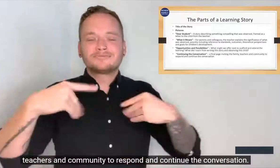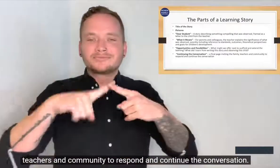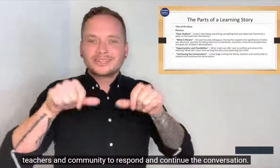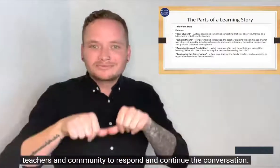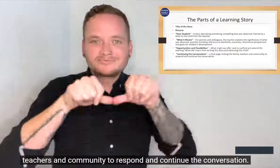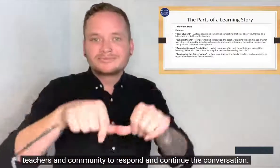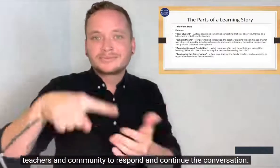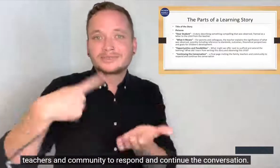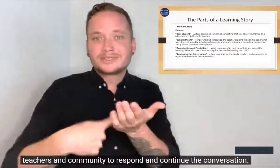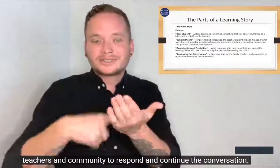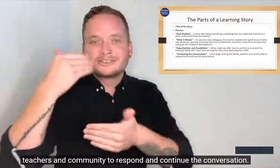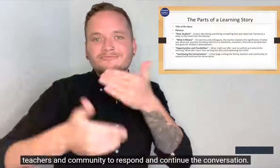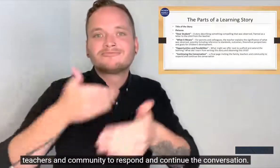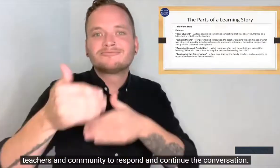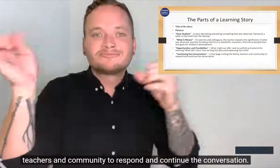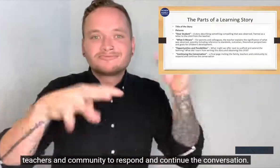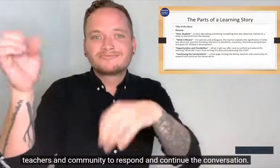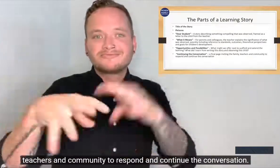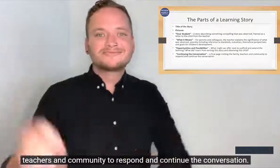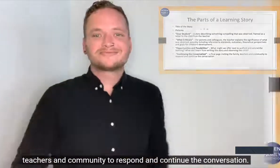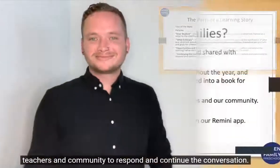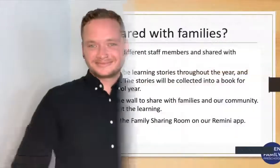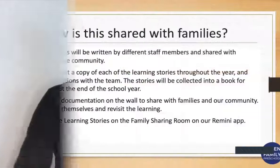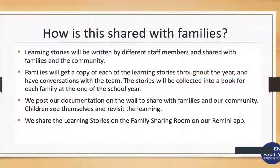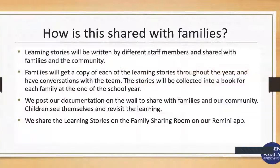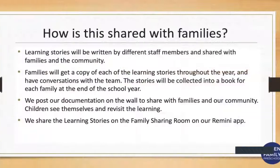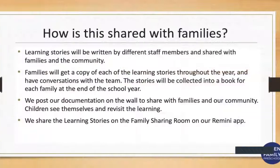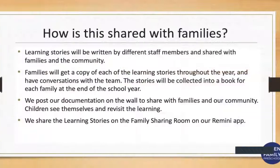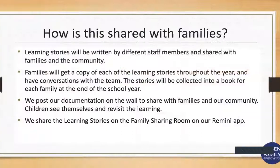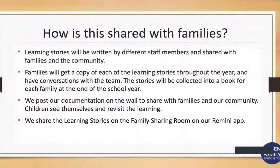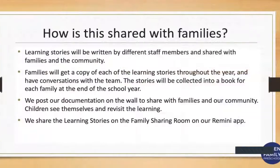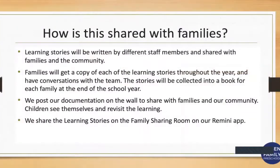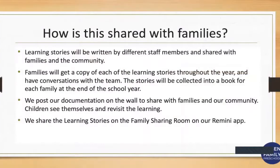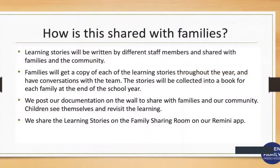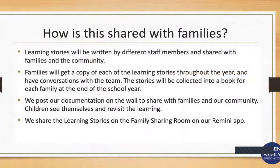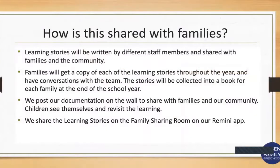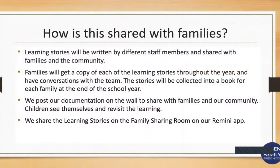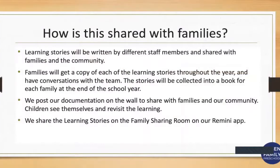staff, even community members, to continue the conversation, to respond and continue that thread.